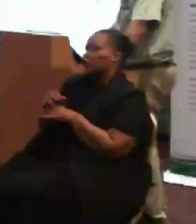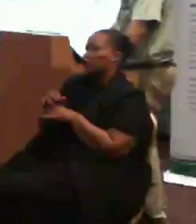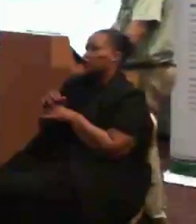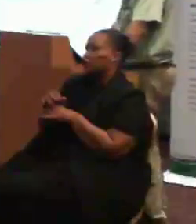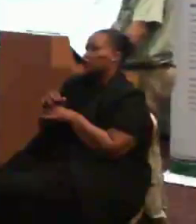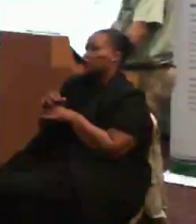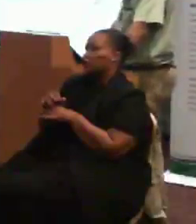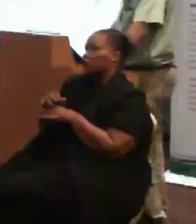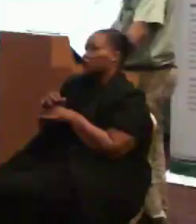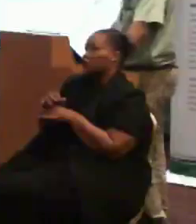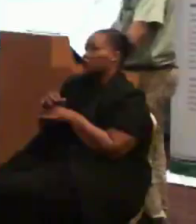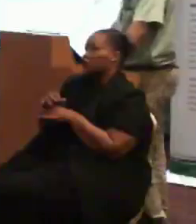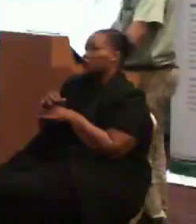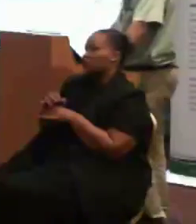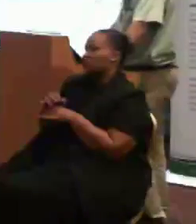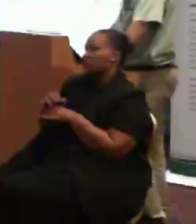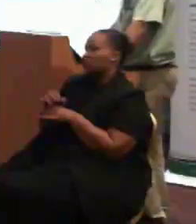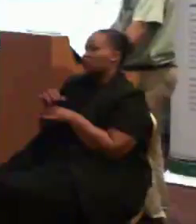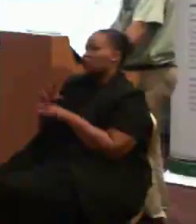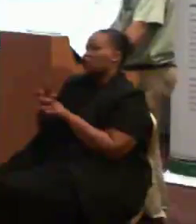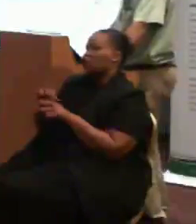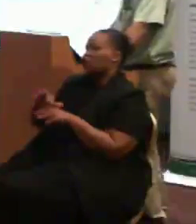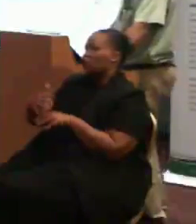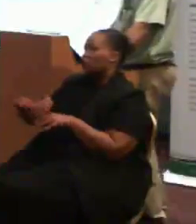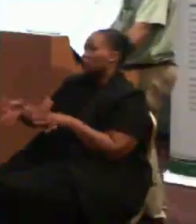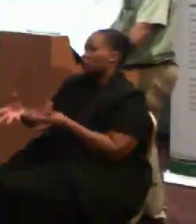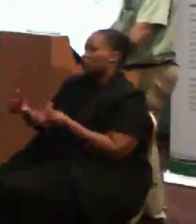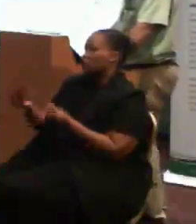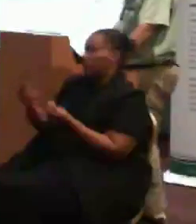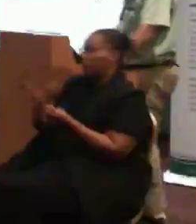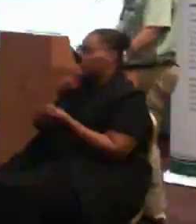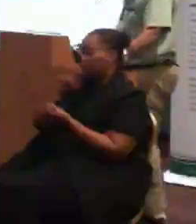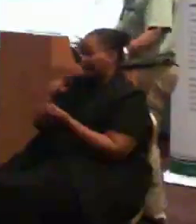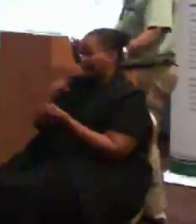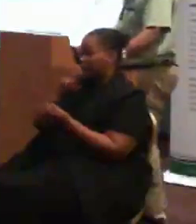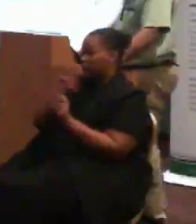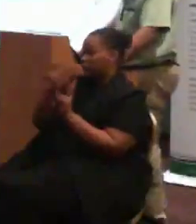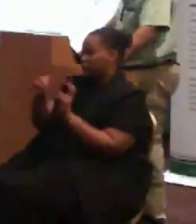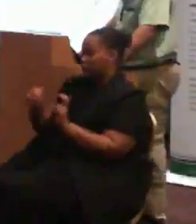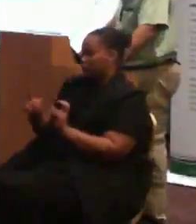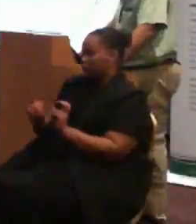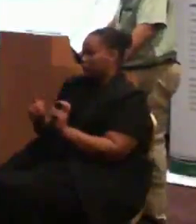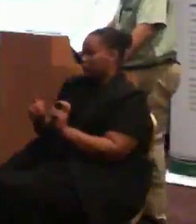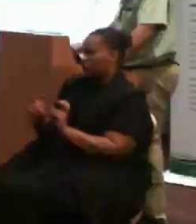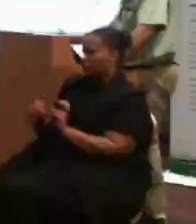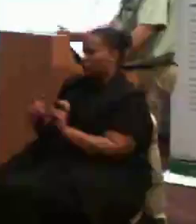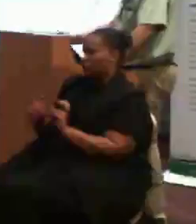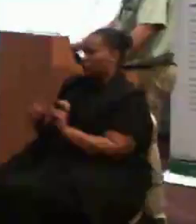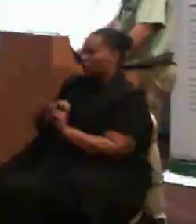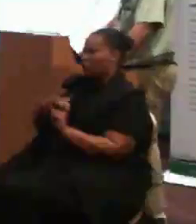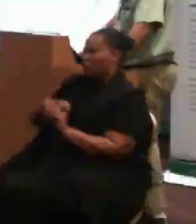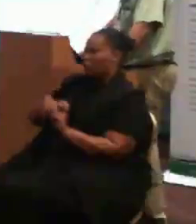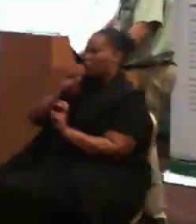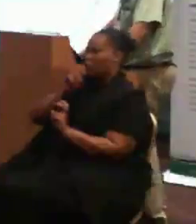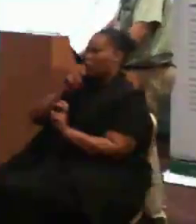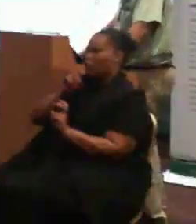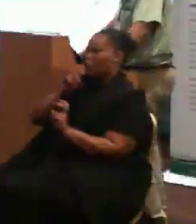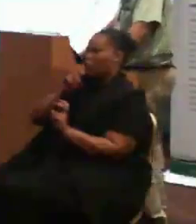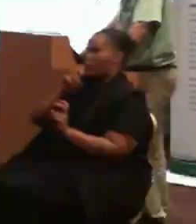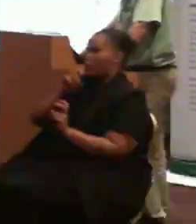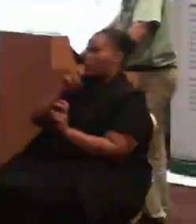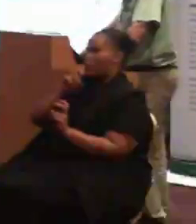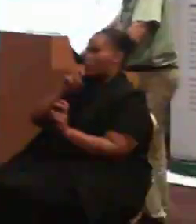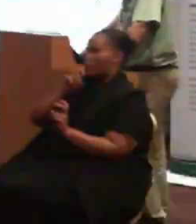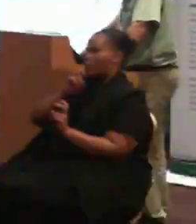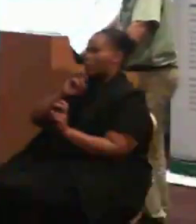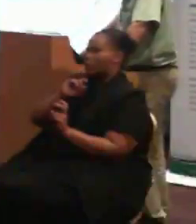use electricity. The largest commodity in intensive area is grains, and maize and